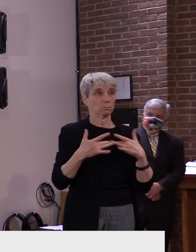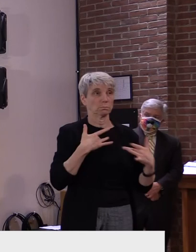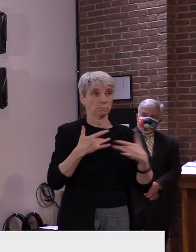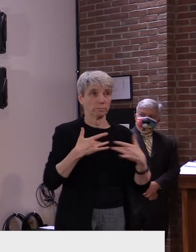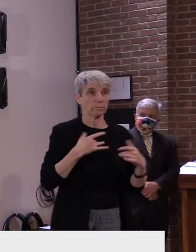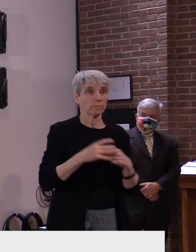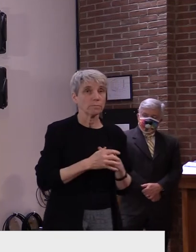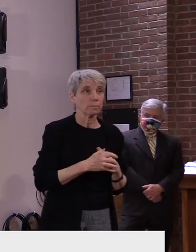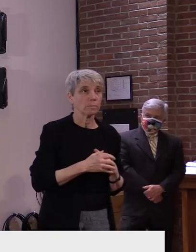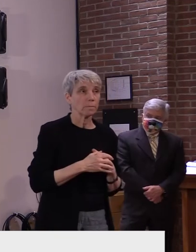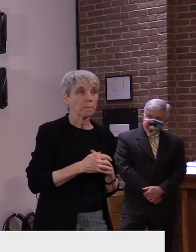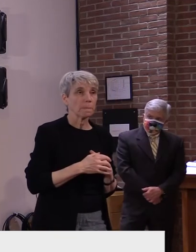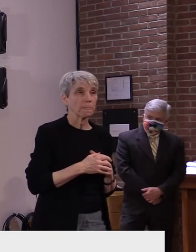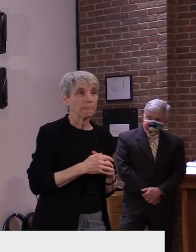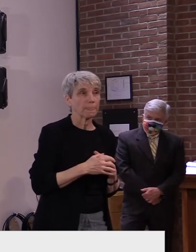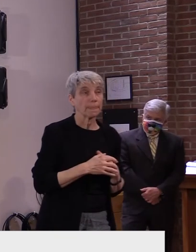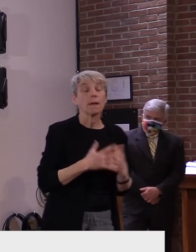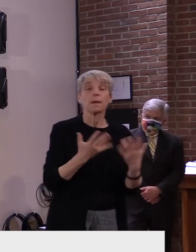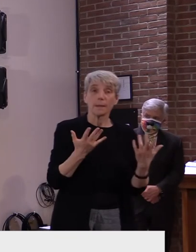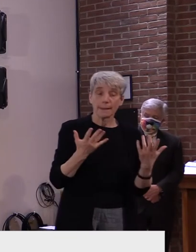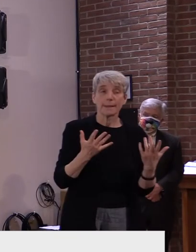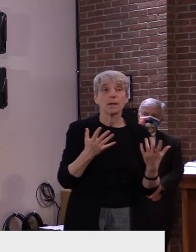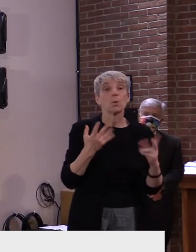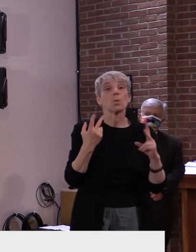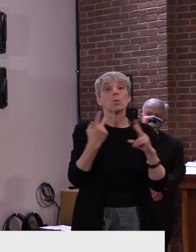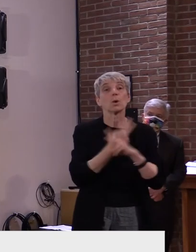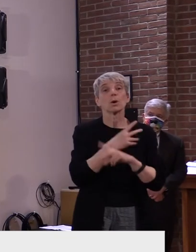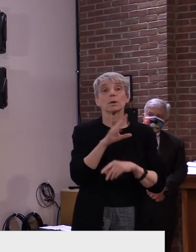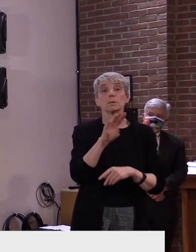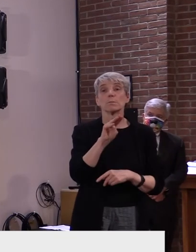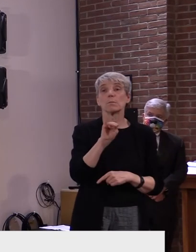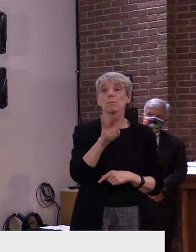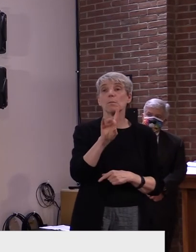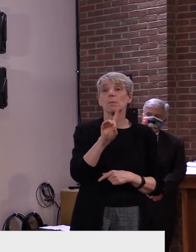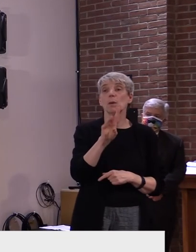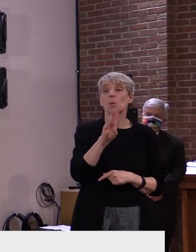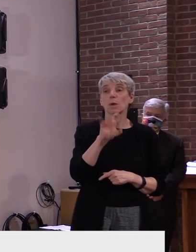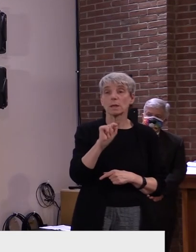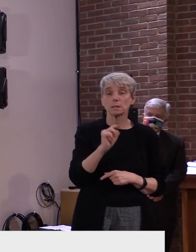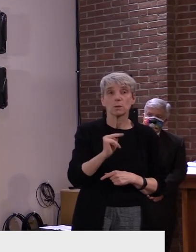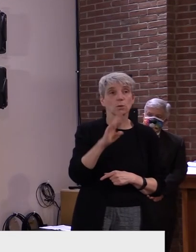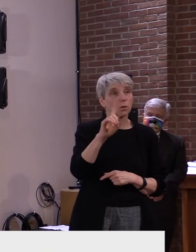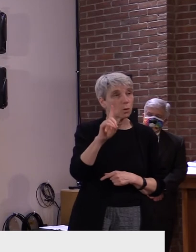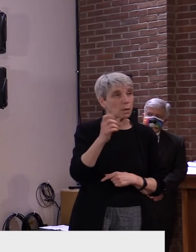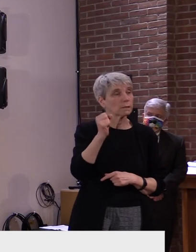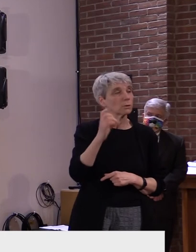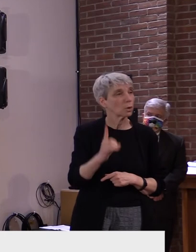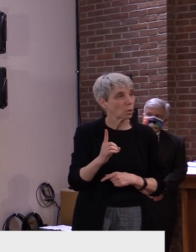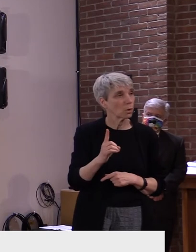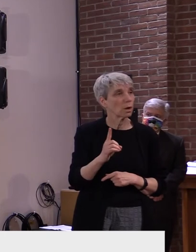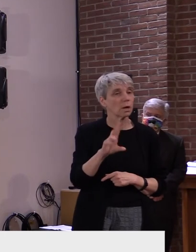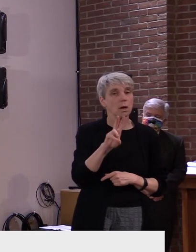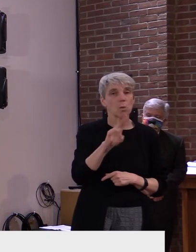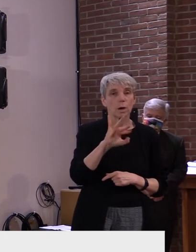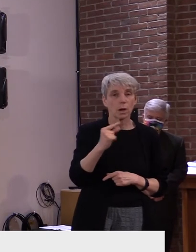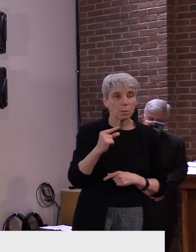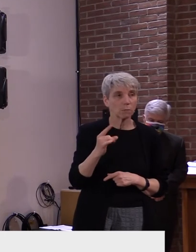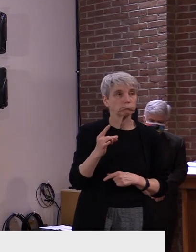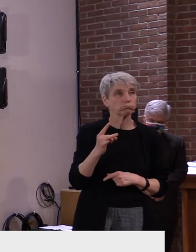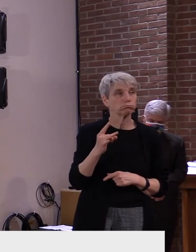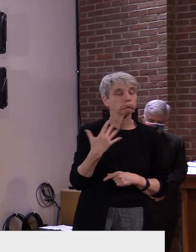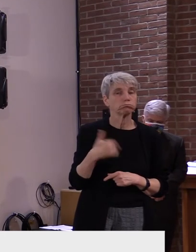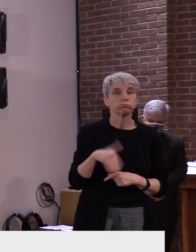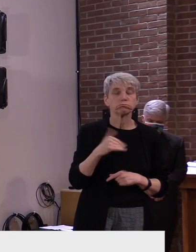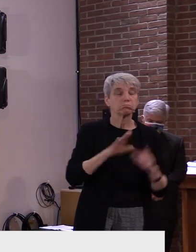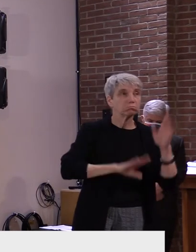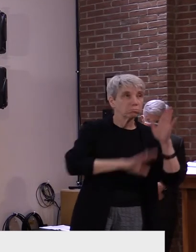and again what i see in the midwest the dakotas and wyoming and so forth again this is uh this is concerning